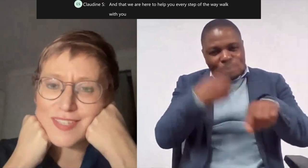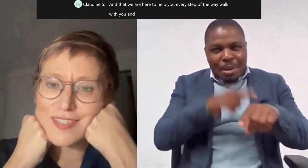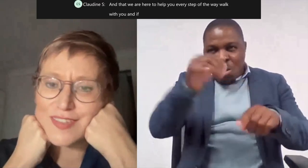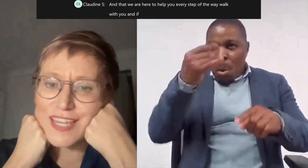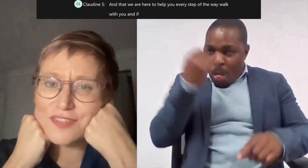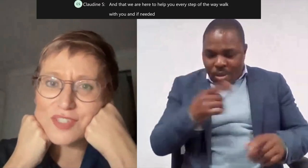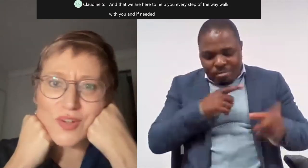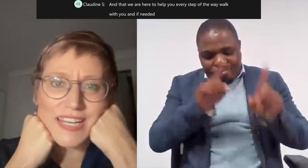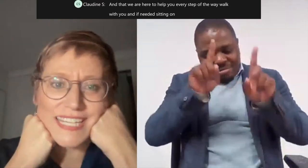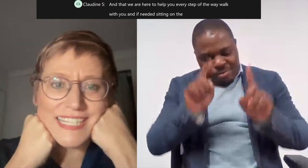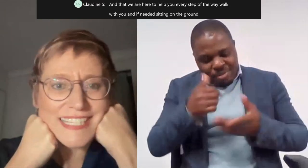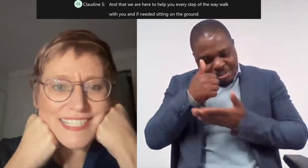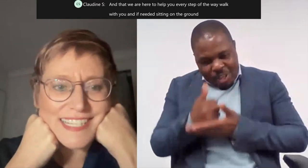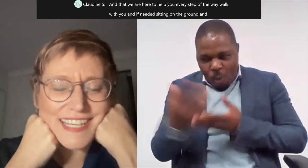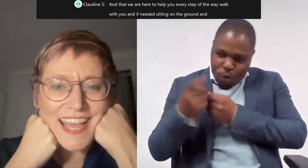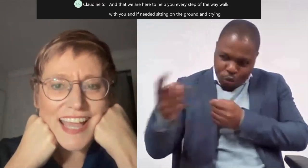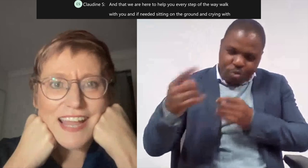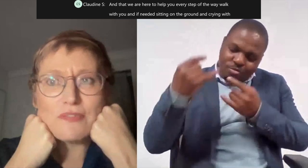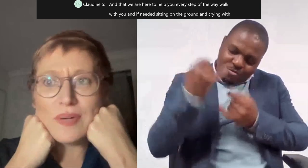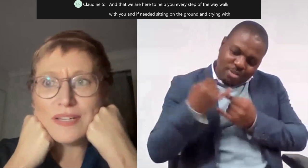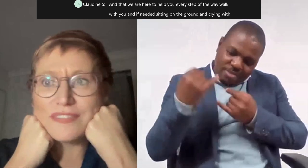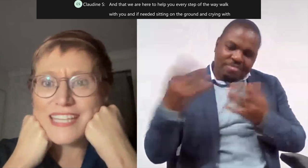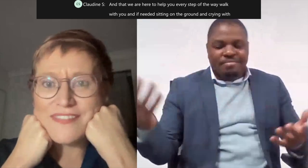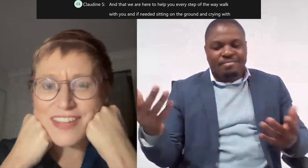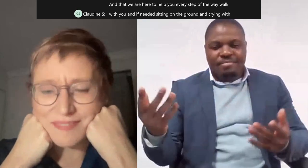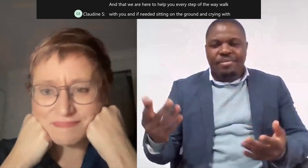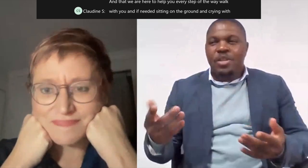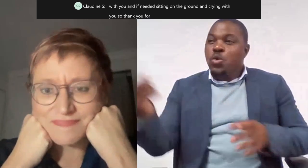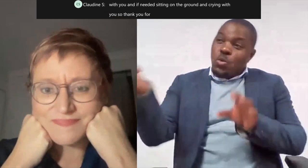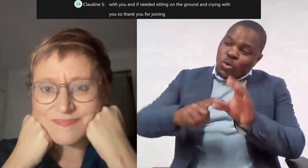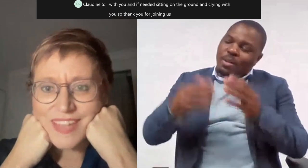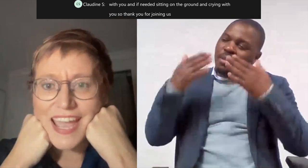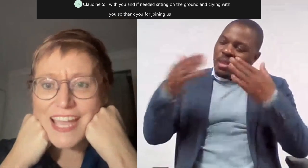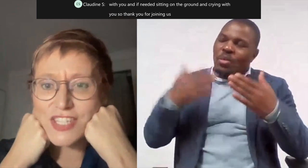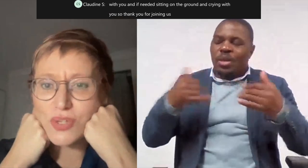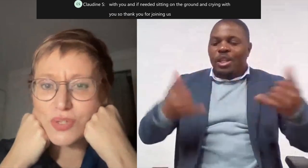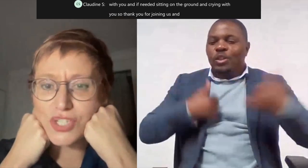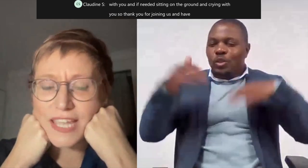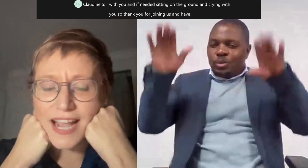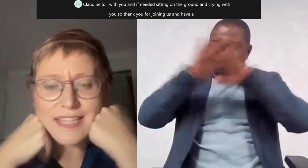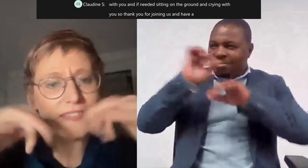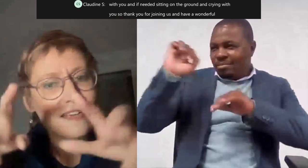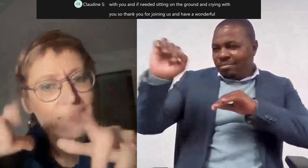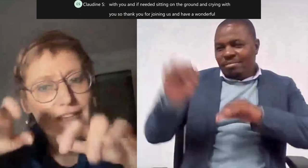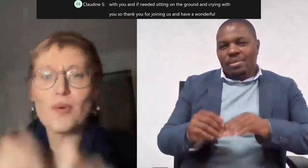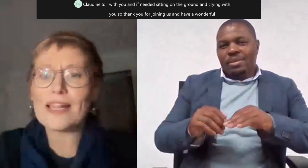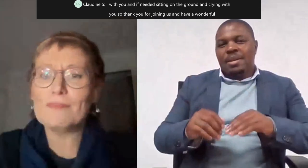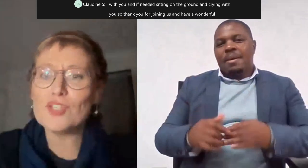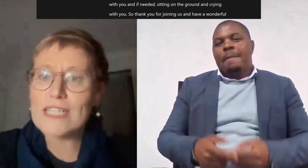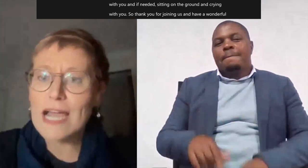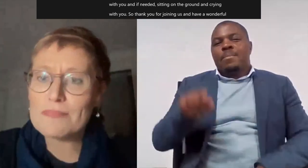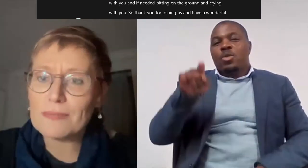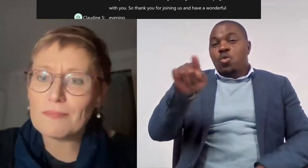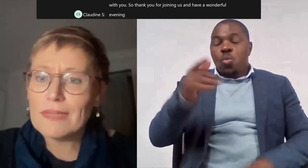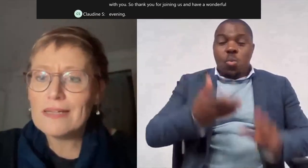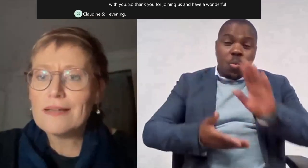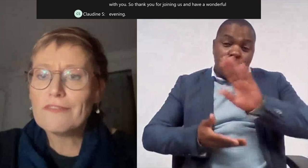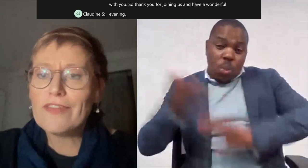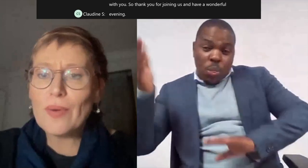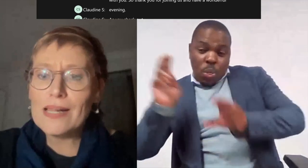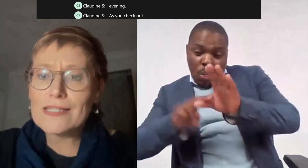you. So thank you for joining us, and have a wonderful evening. As you check out, you're welcome to type